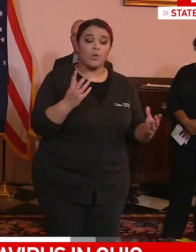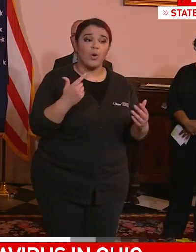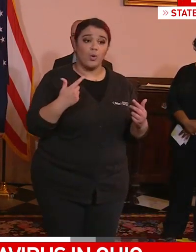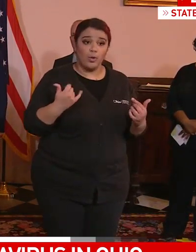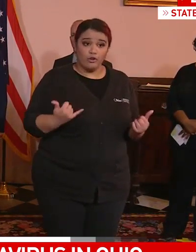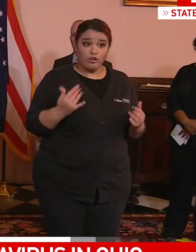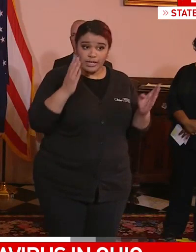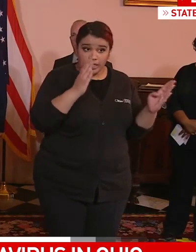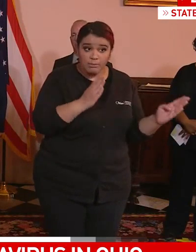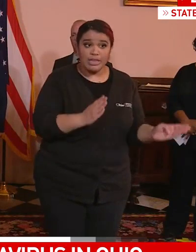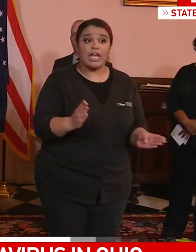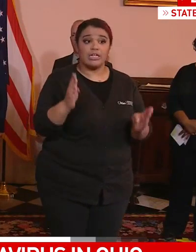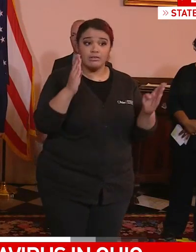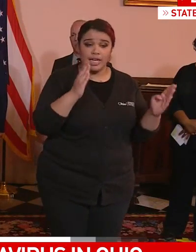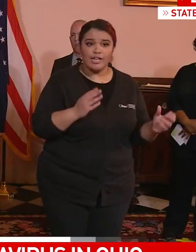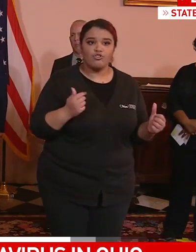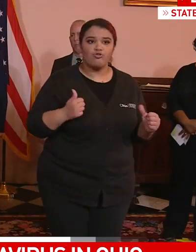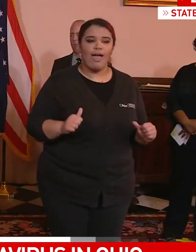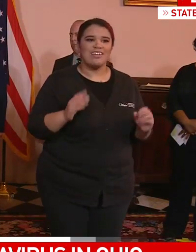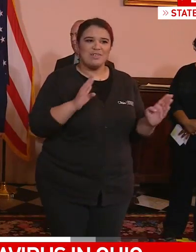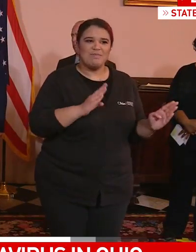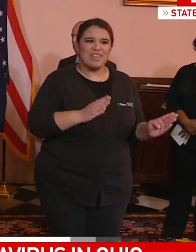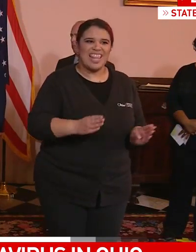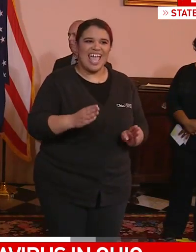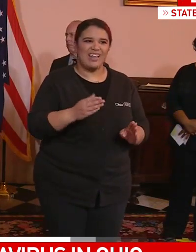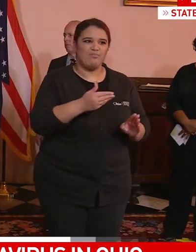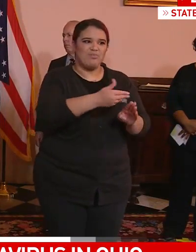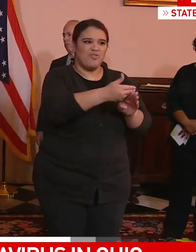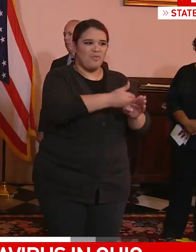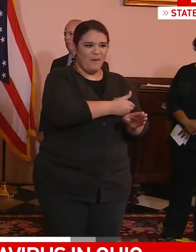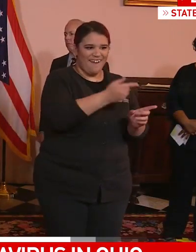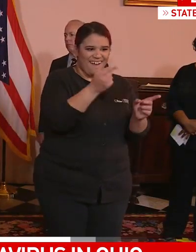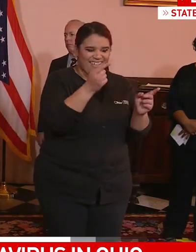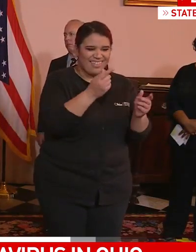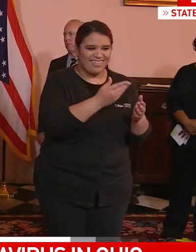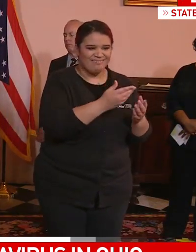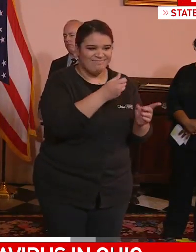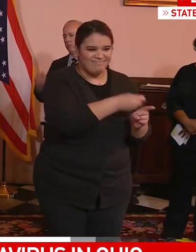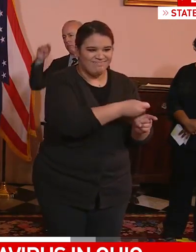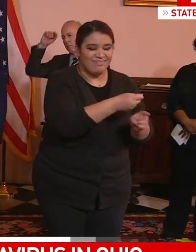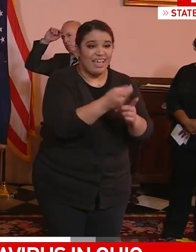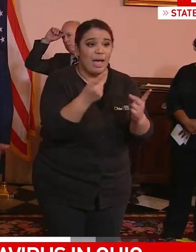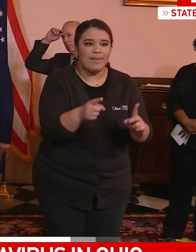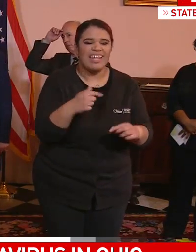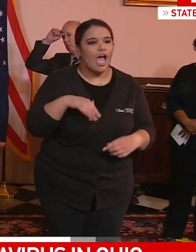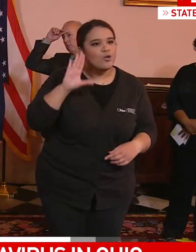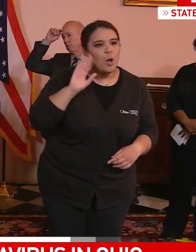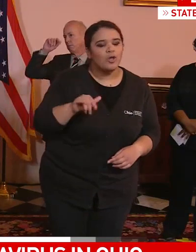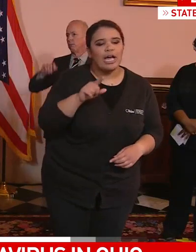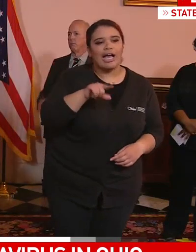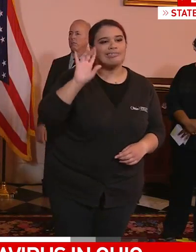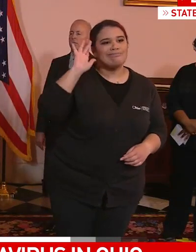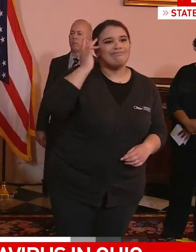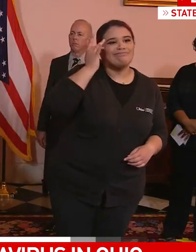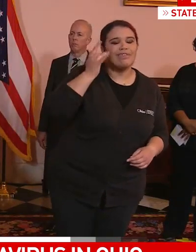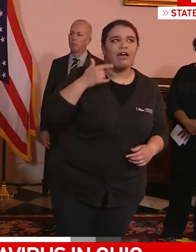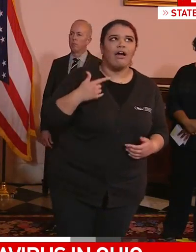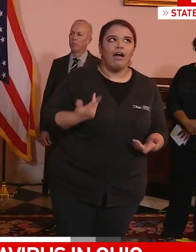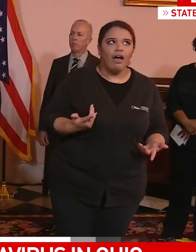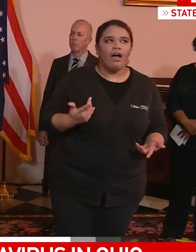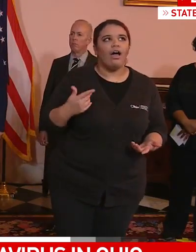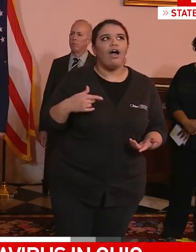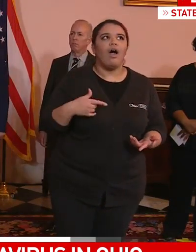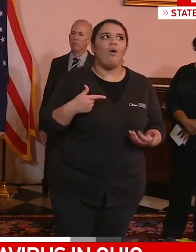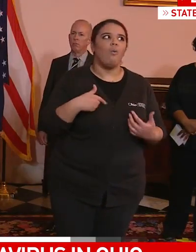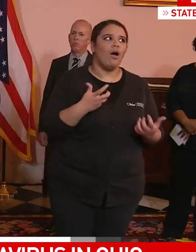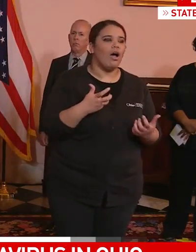we can, and everybody gets sick of hearing it, but we're trying to do everything we can to be St. Louis and not Philadelphia. If we're Philadelphia,